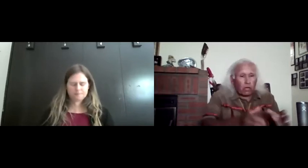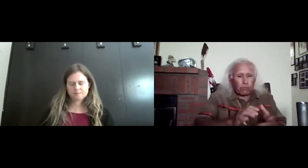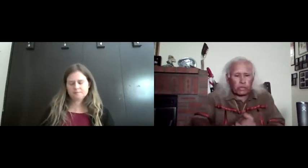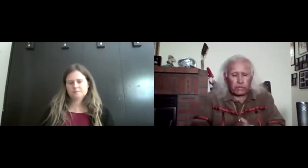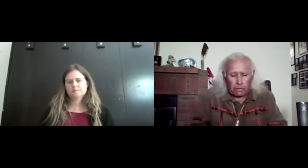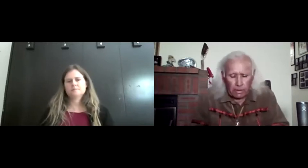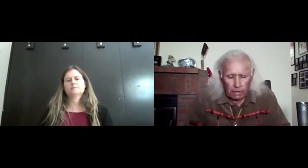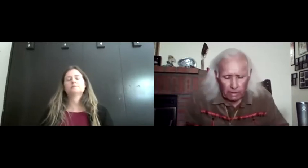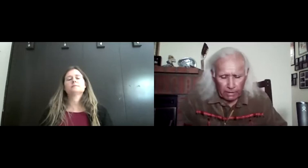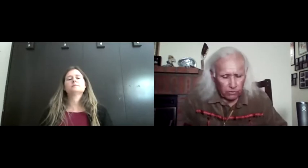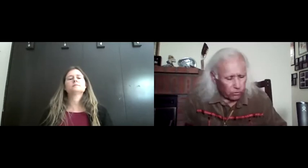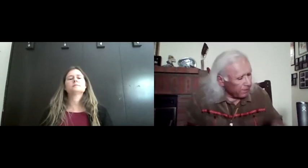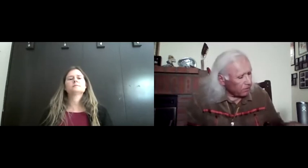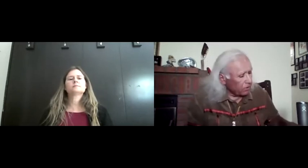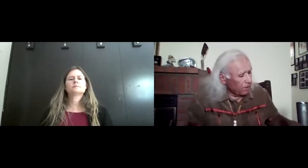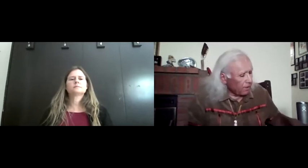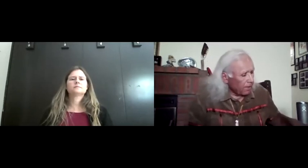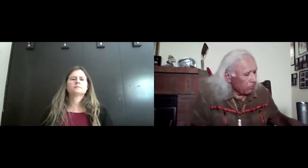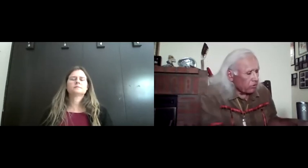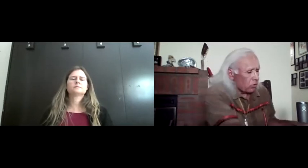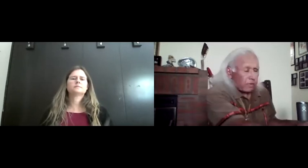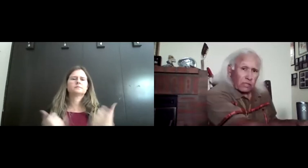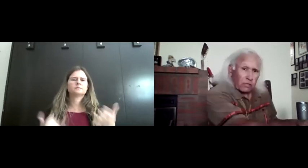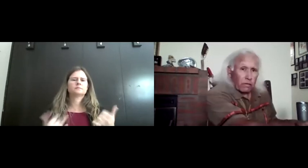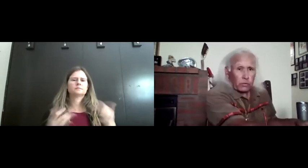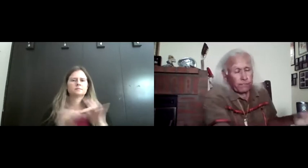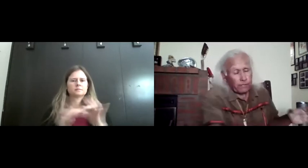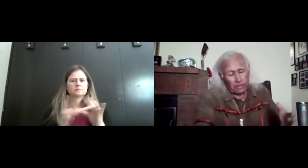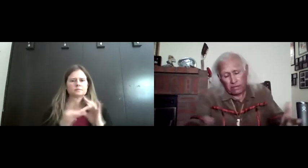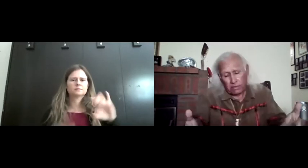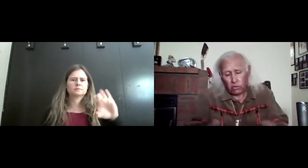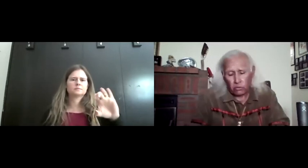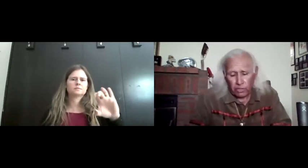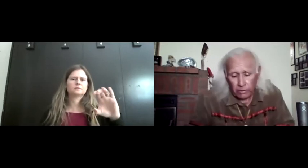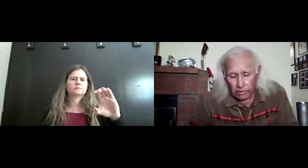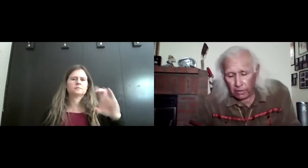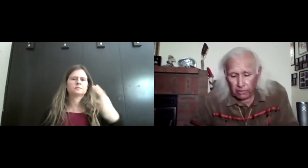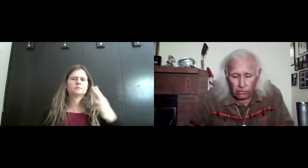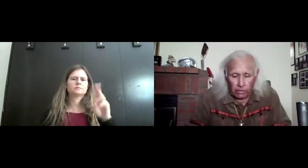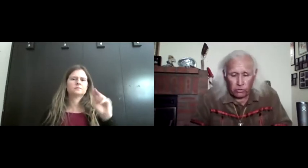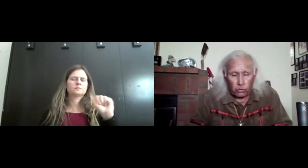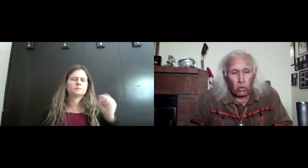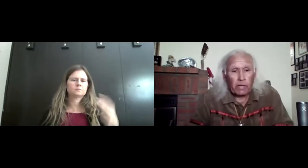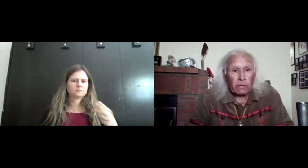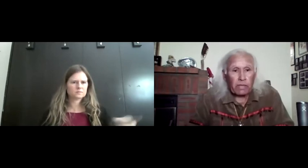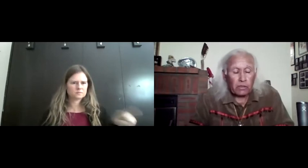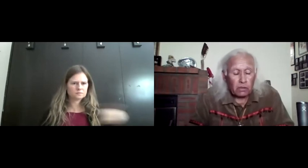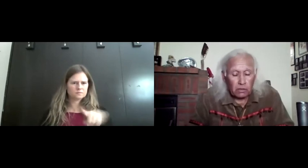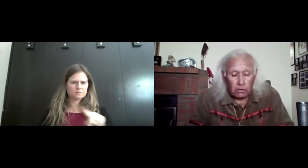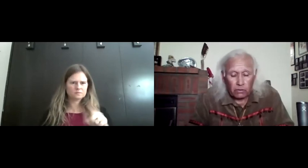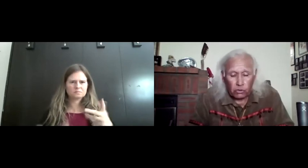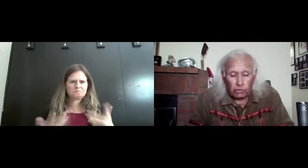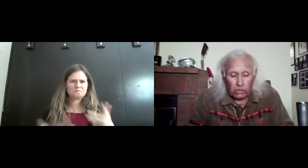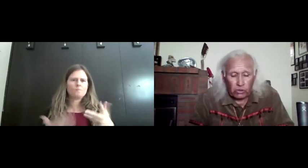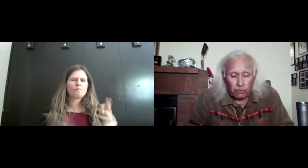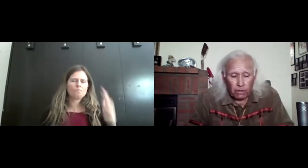I'll talk briefly about the Chumash. I'm going to assume that since all of you are from the Central Coast area that you know a lot about